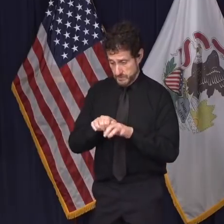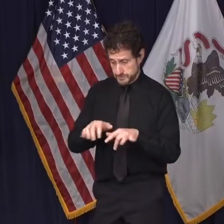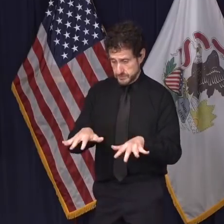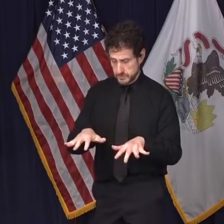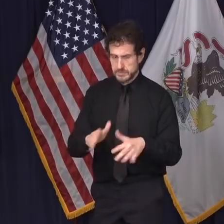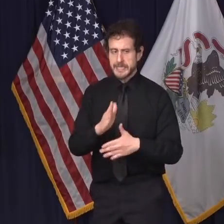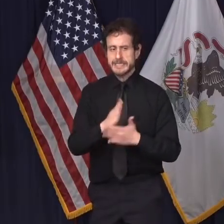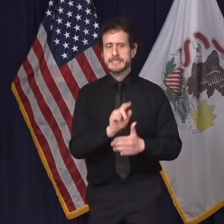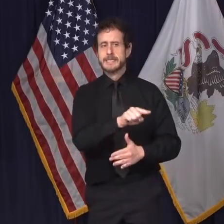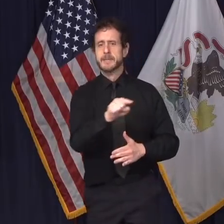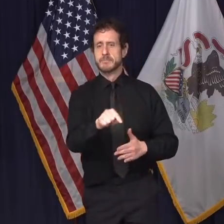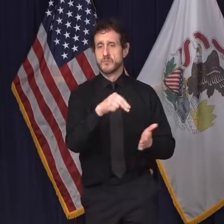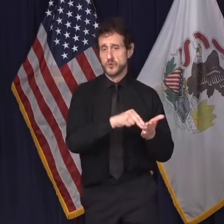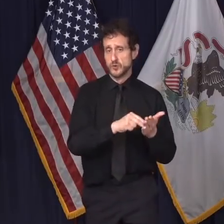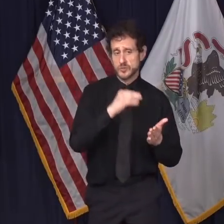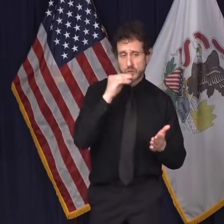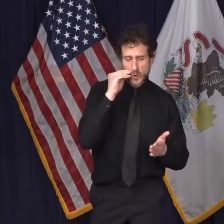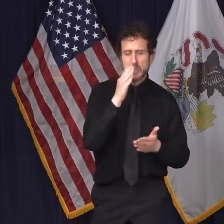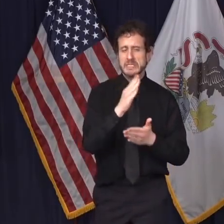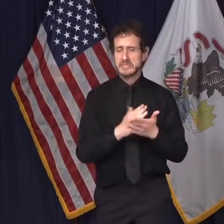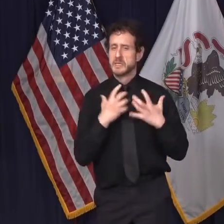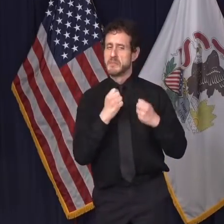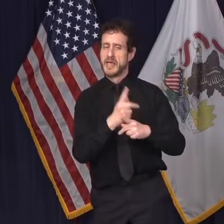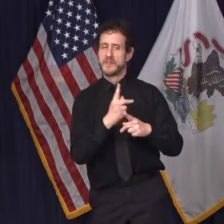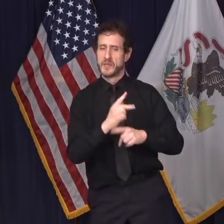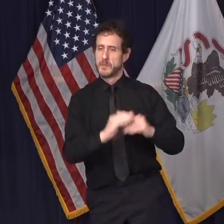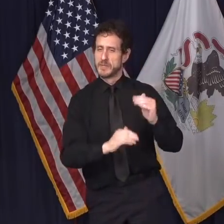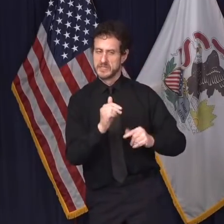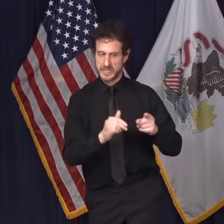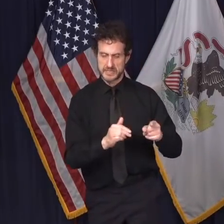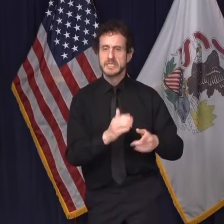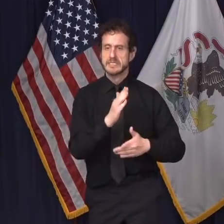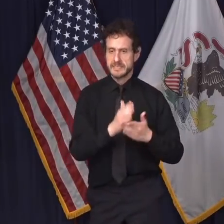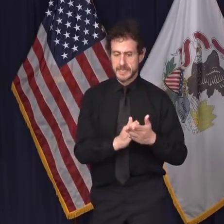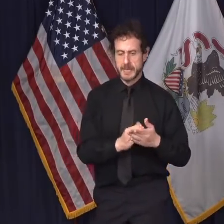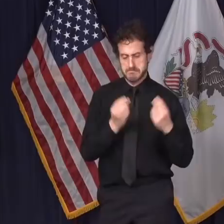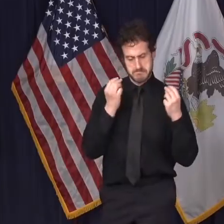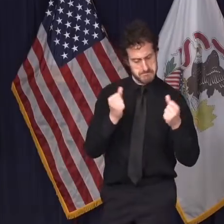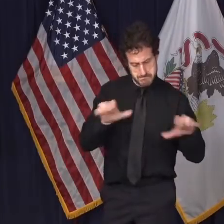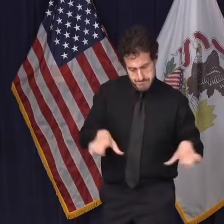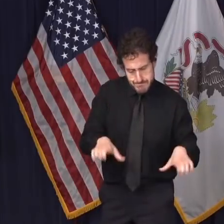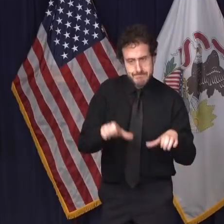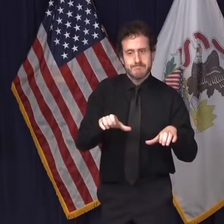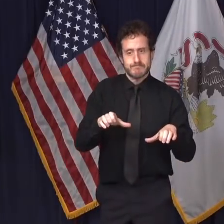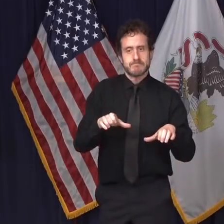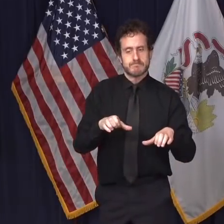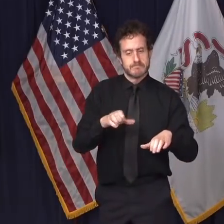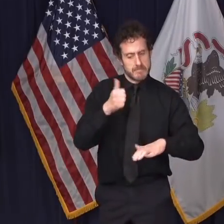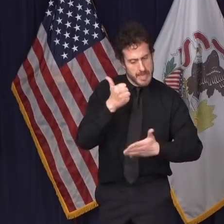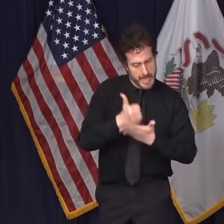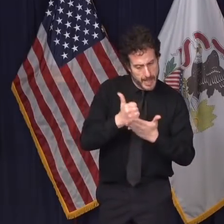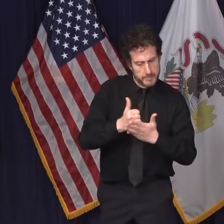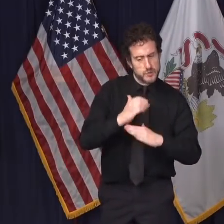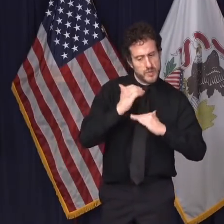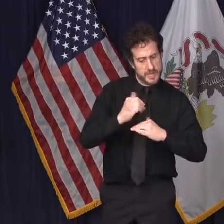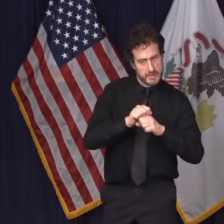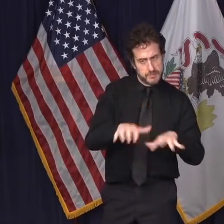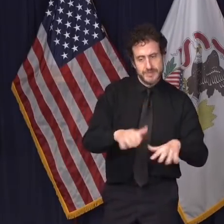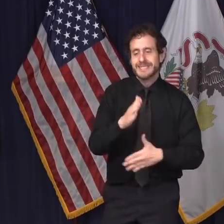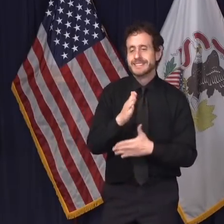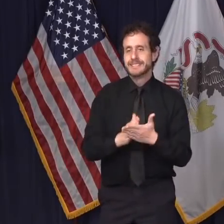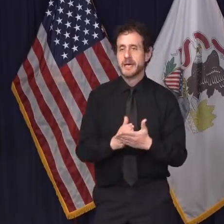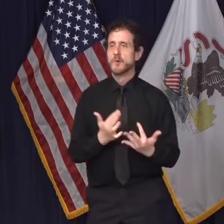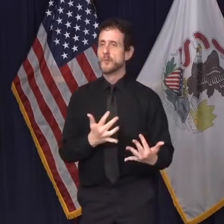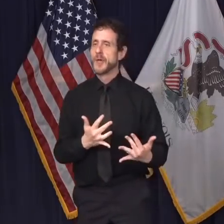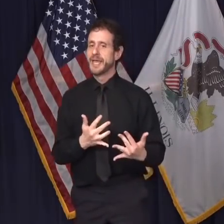some of those facilities have acted proactively, some only reactively. CDC